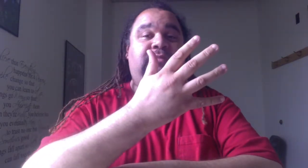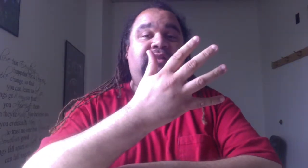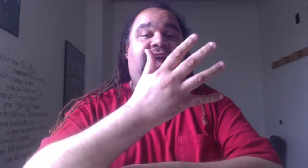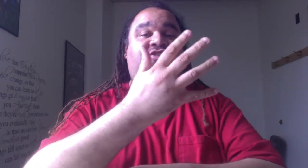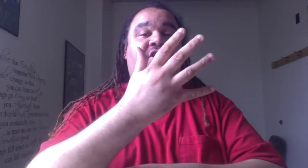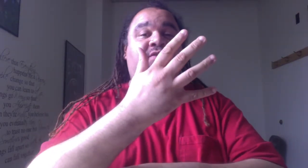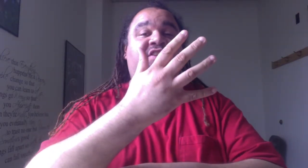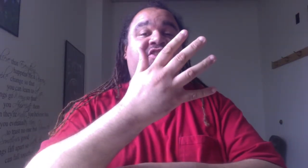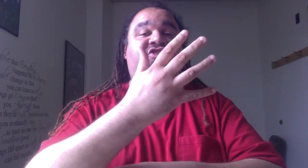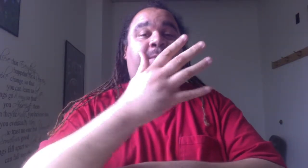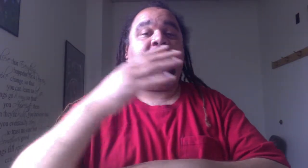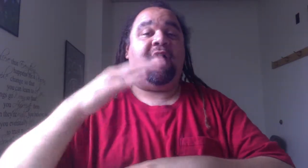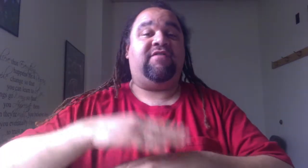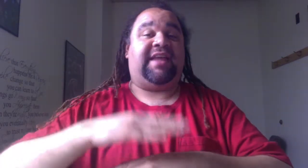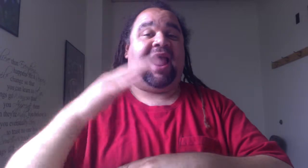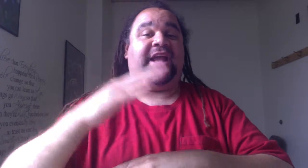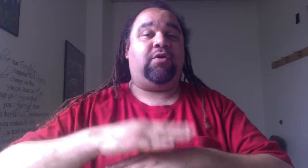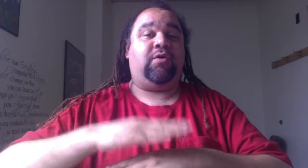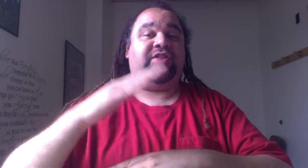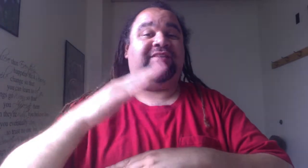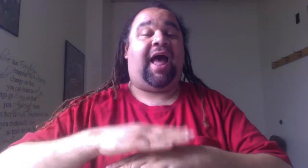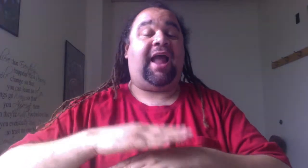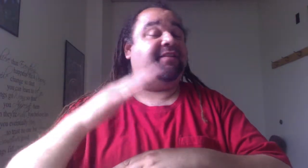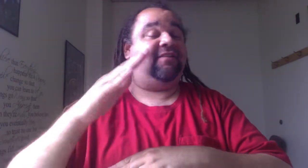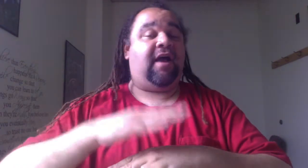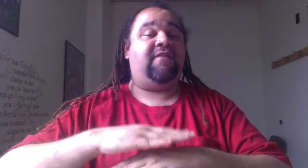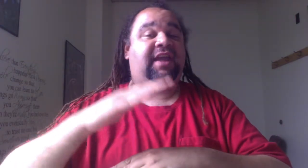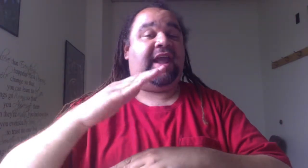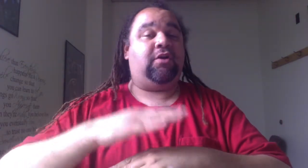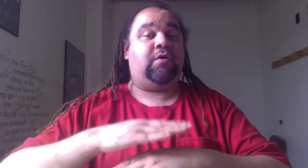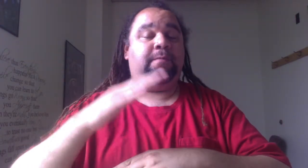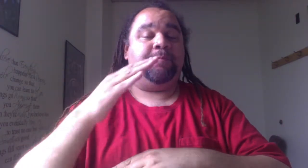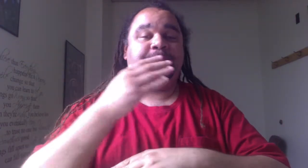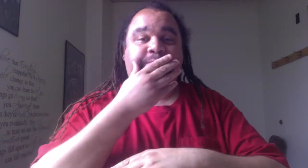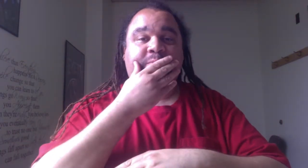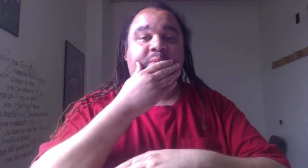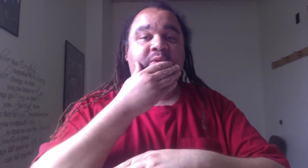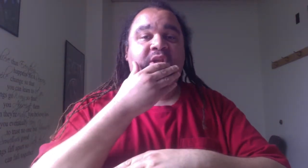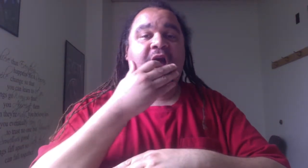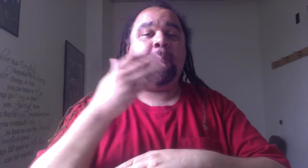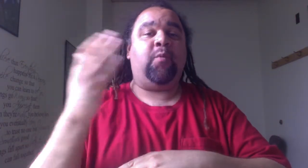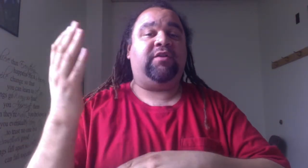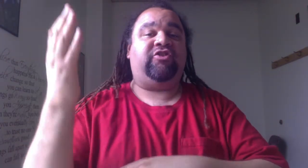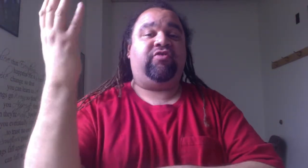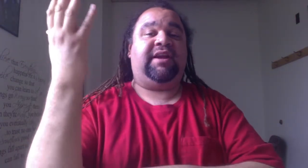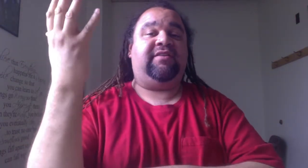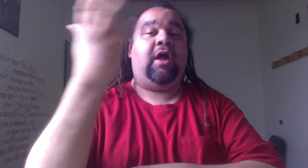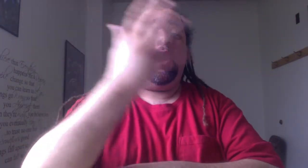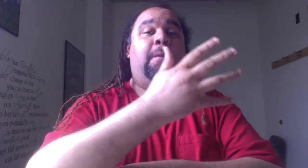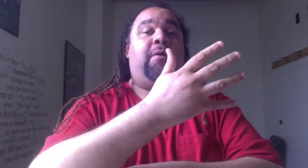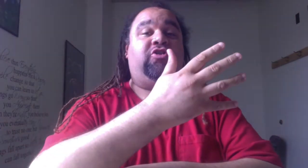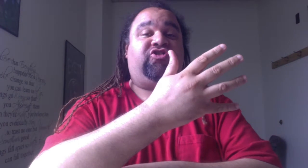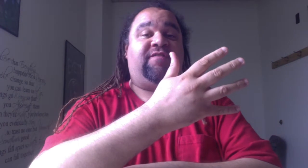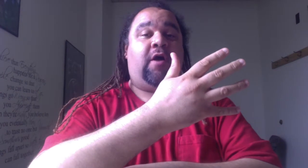That shows the shape of the angle, the size of the angle, where the tree is partially fallen